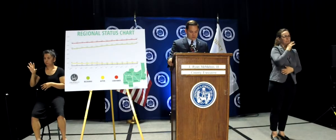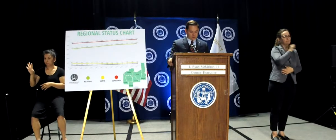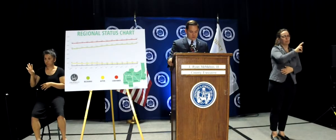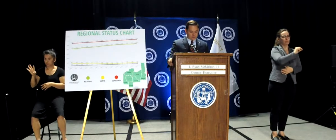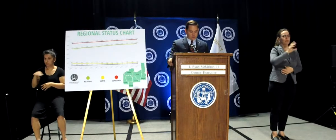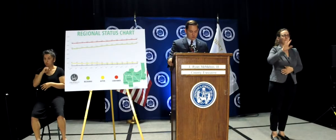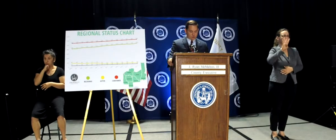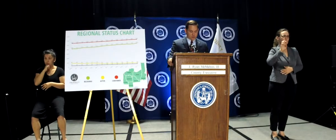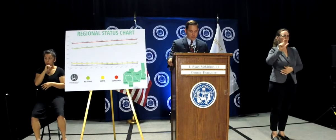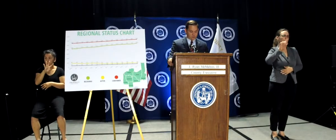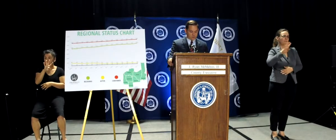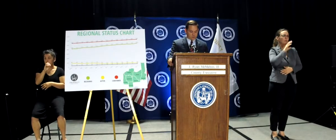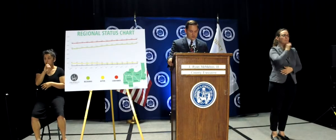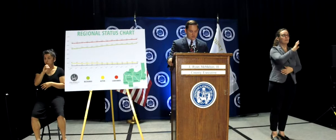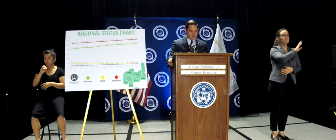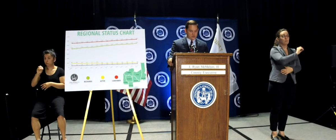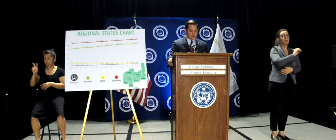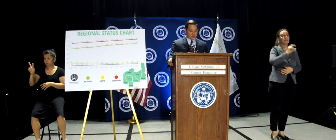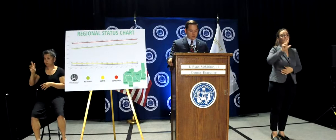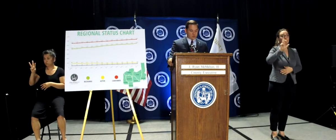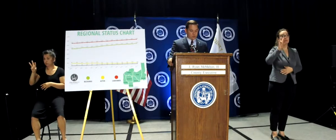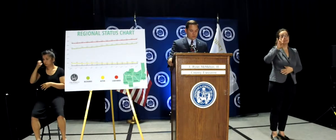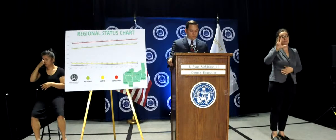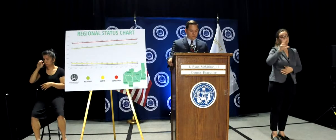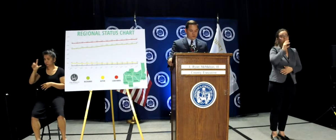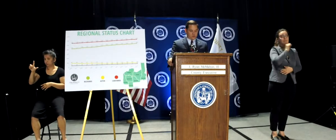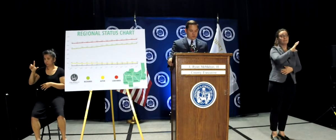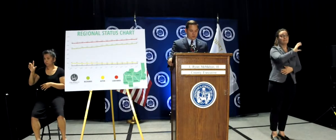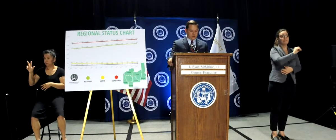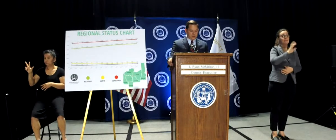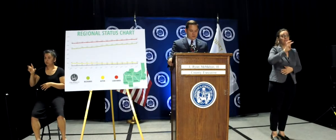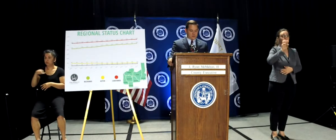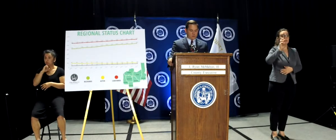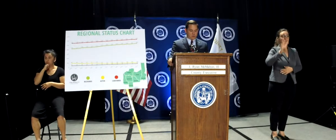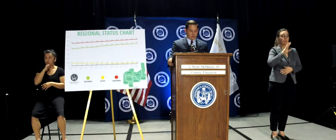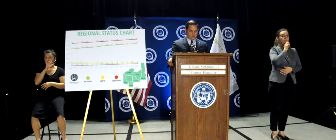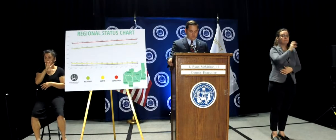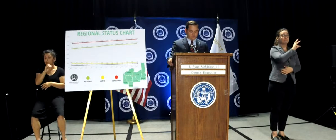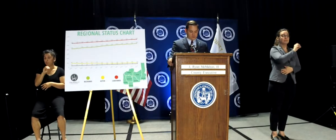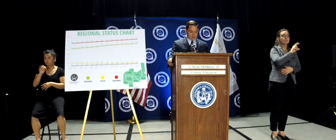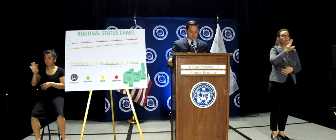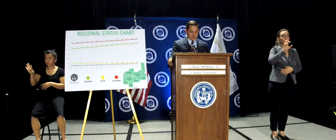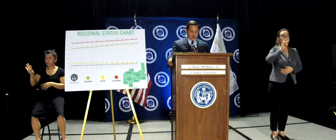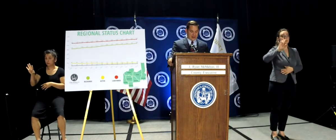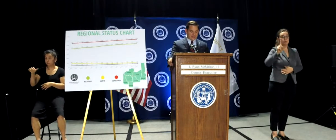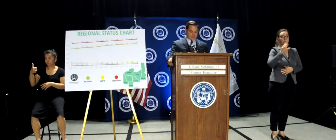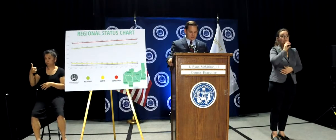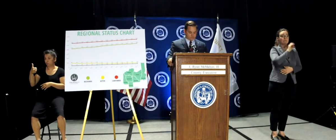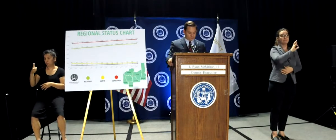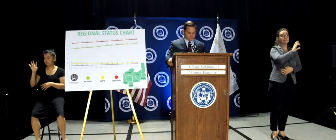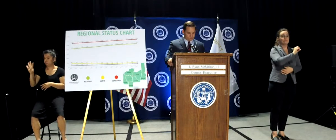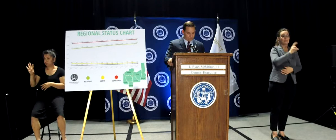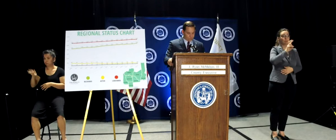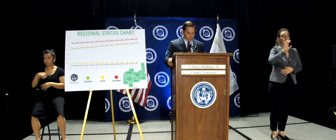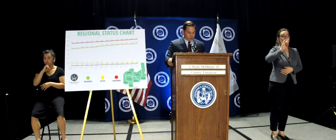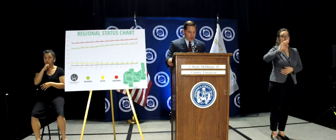in their 60s, 283 in their 70s, 252 in their 80s, and 156 in their 90s.